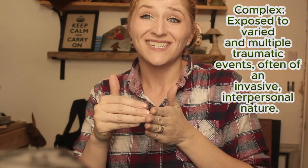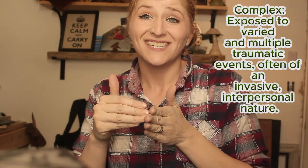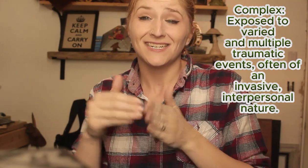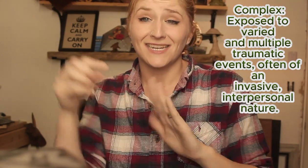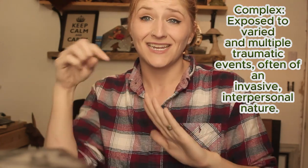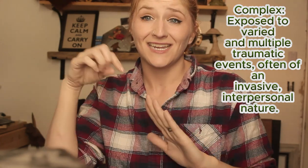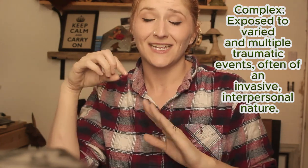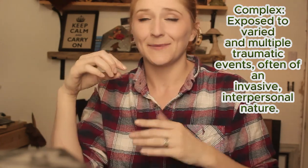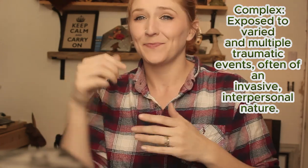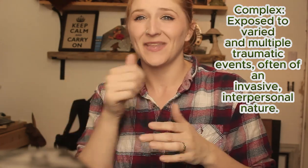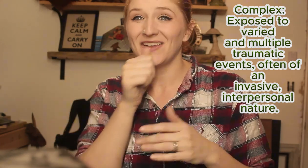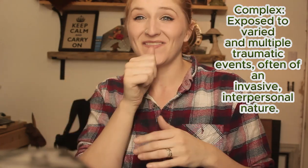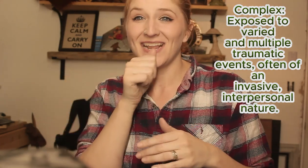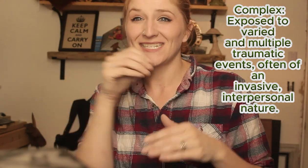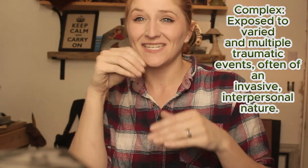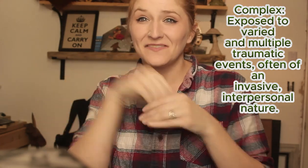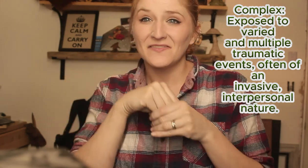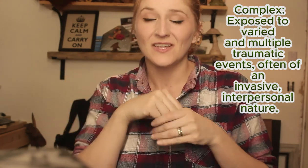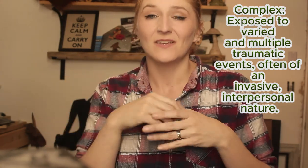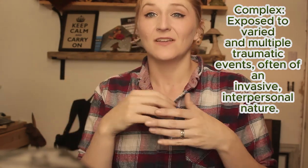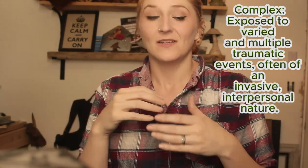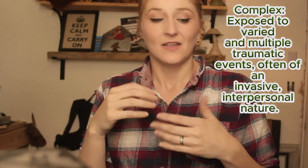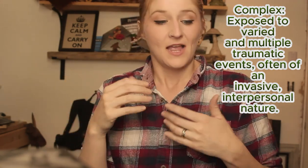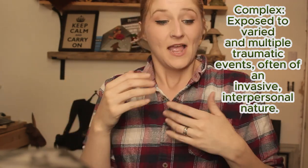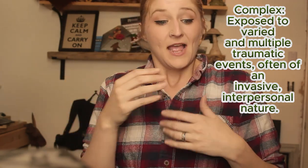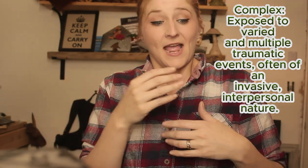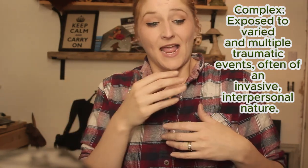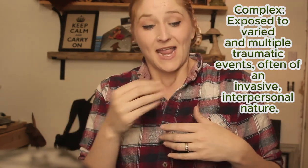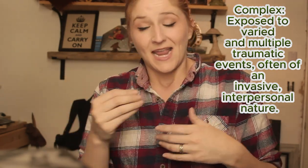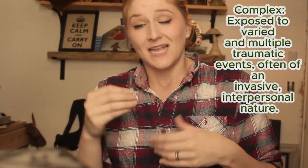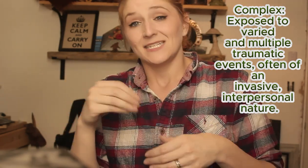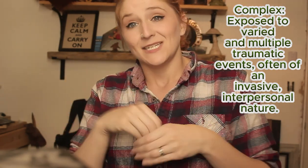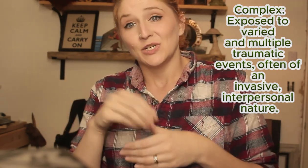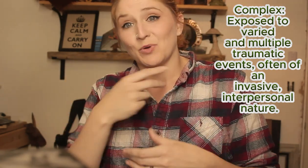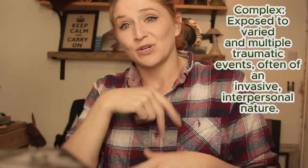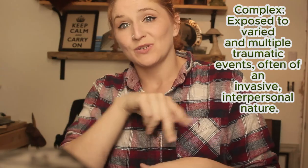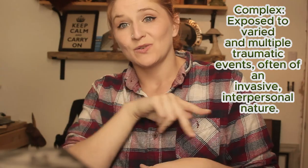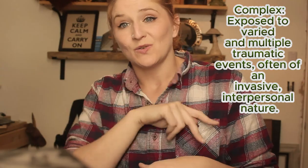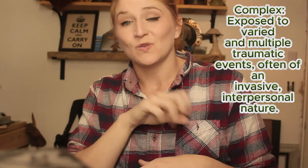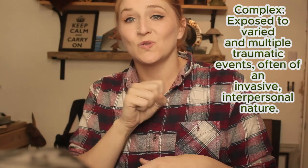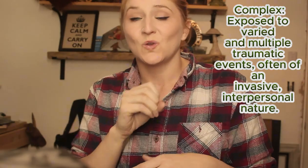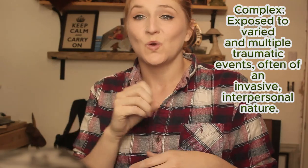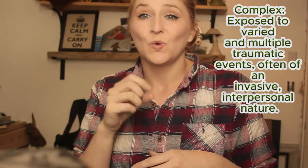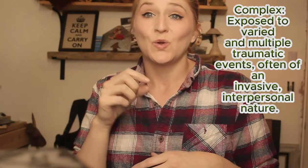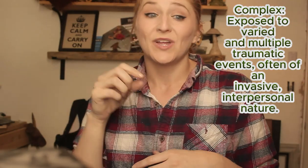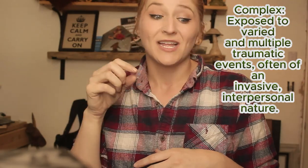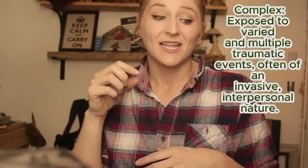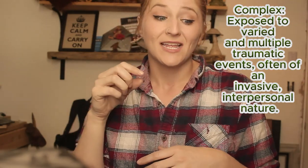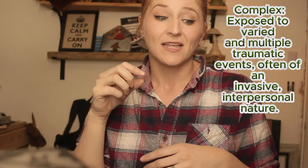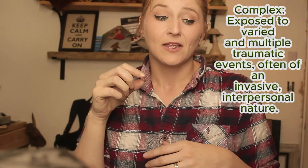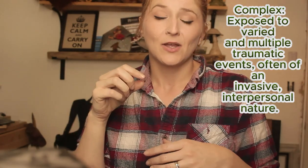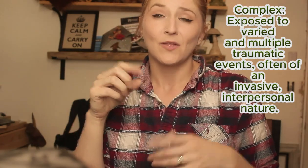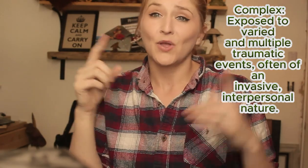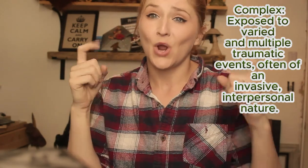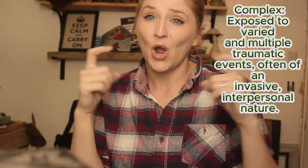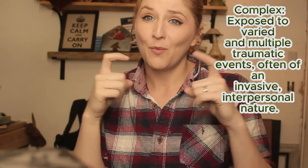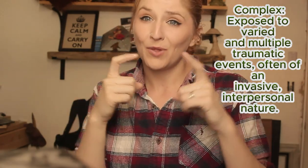often invasive and interpersonal. So the